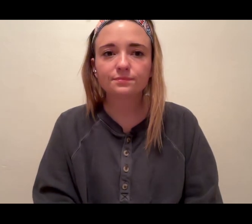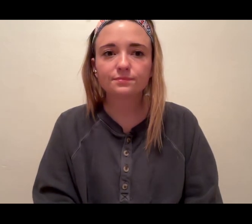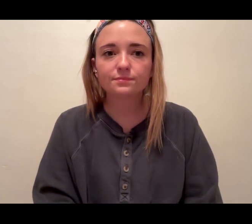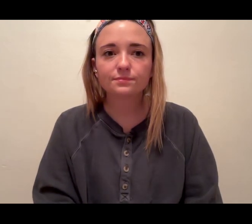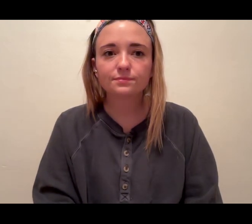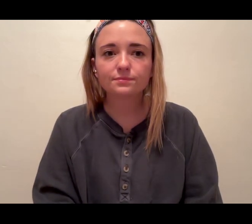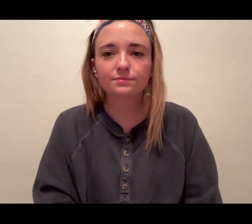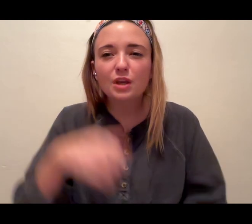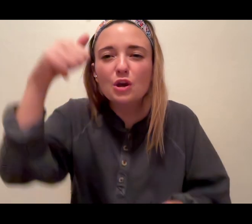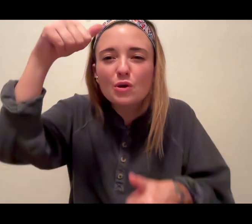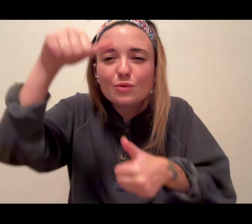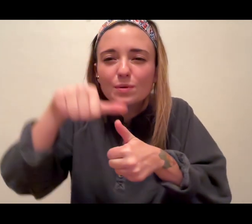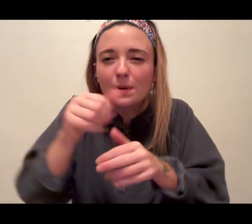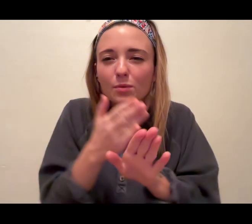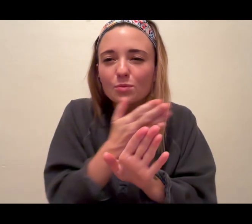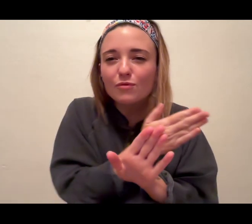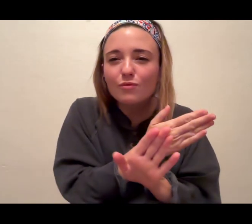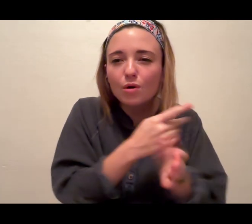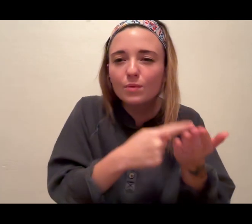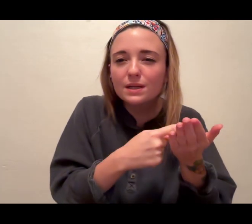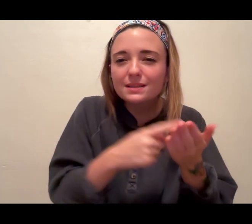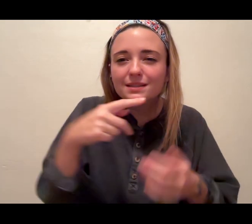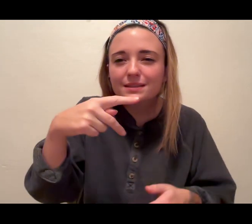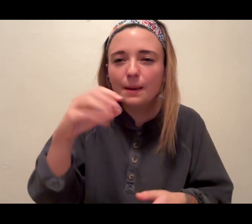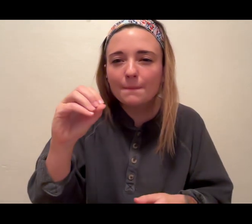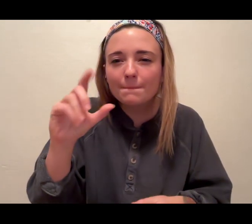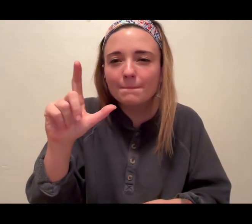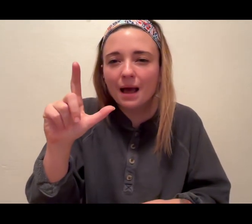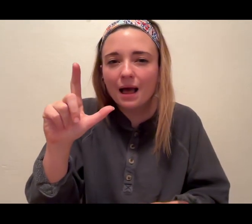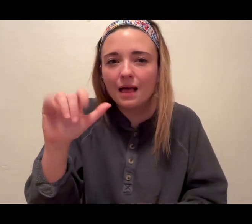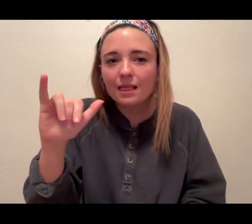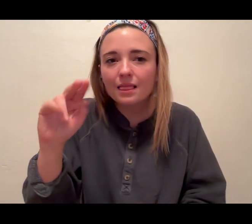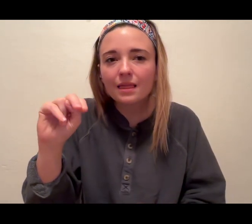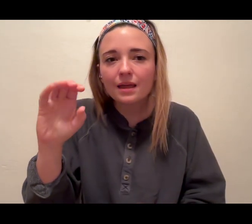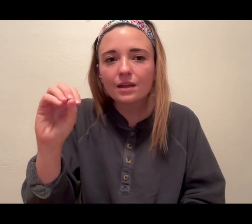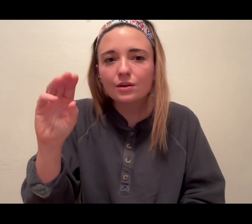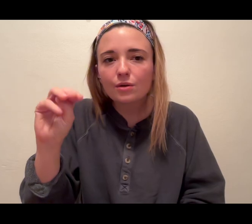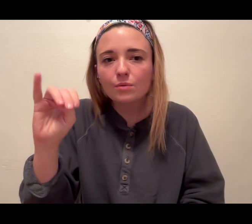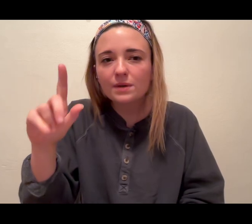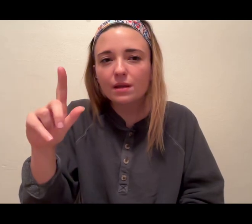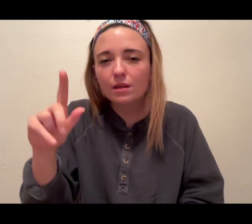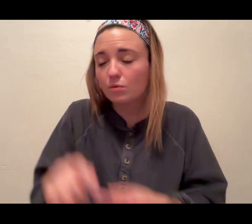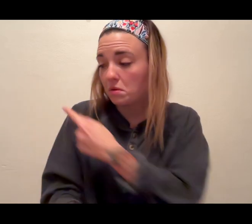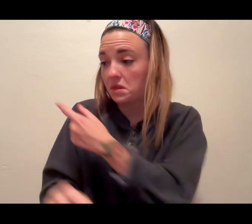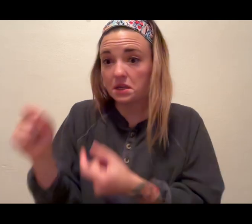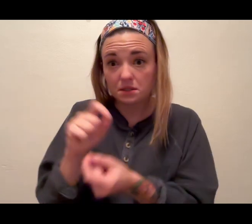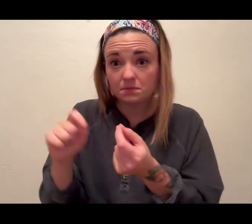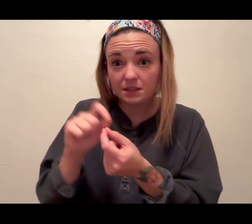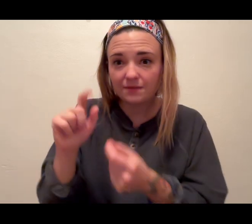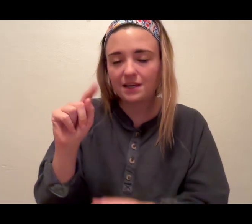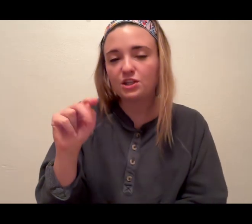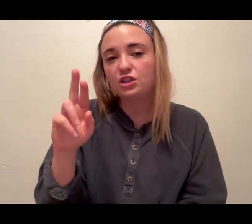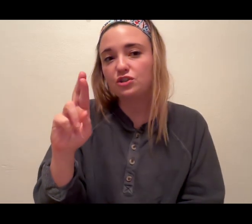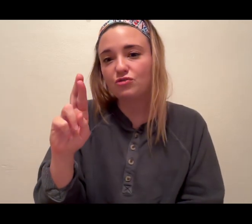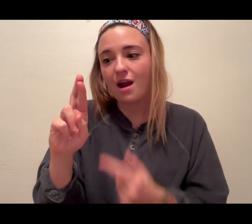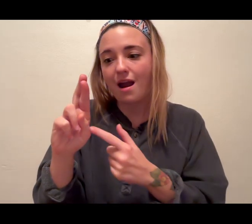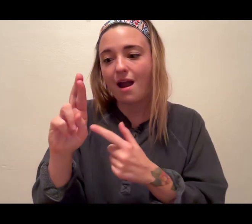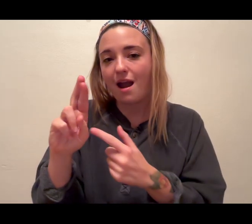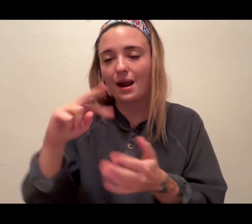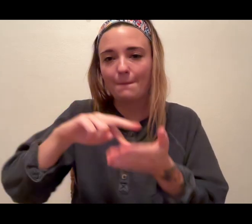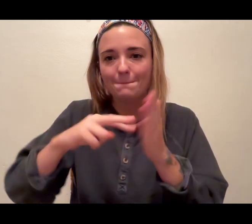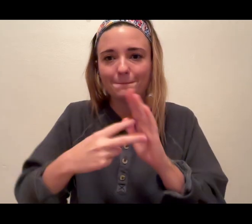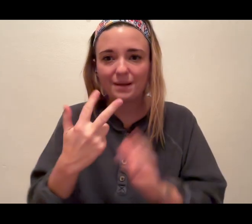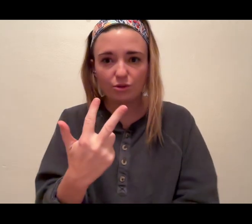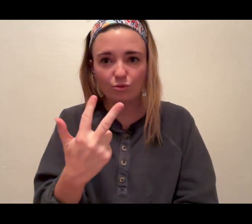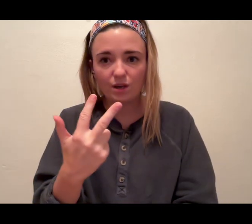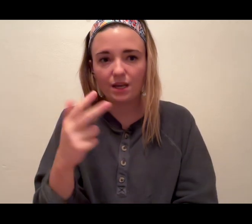remember from before, this is called a polynomial. In fact, it's a trinomial. It has 3 terms. And we talked before the